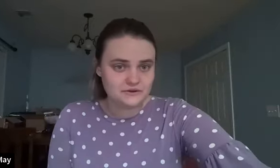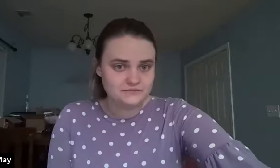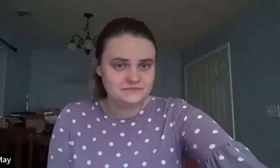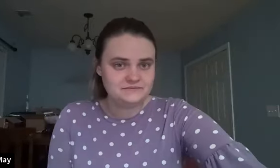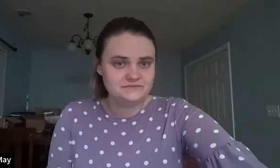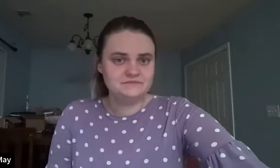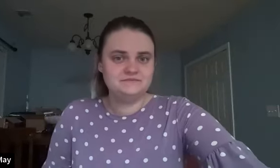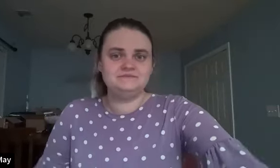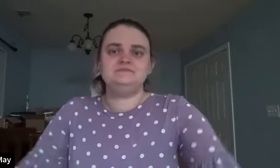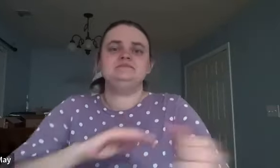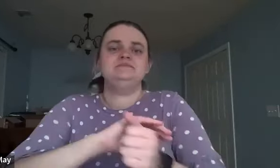Turtle.